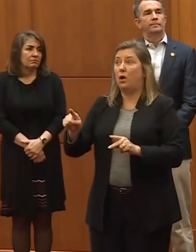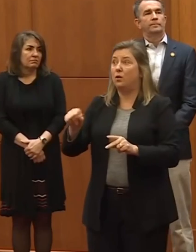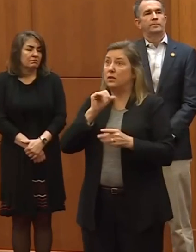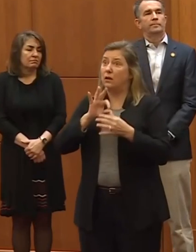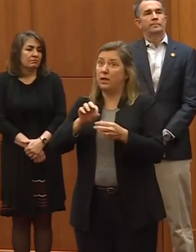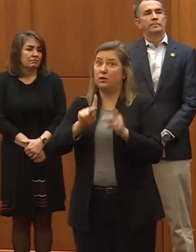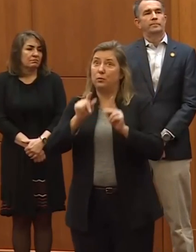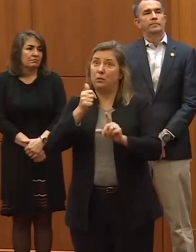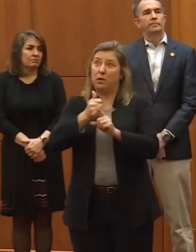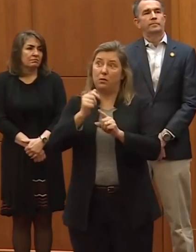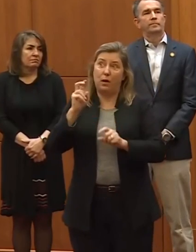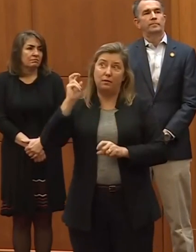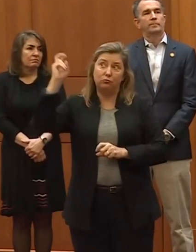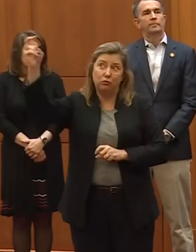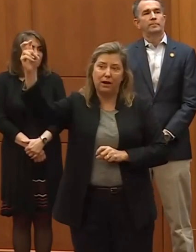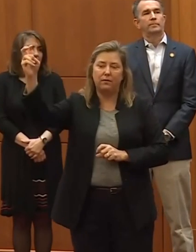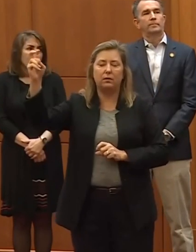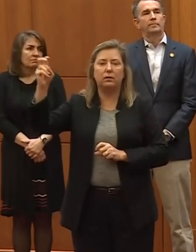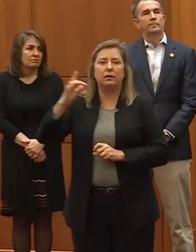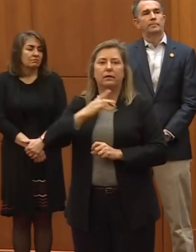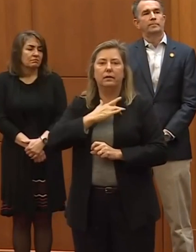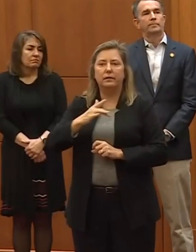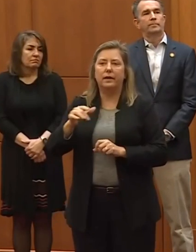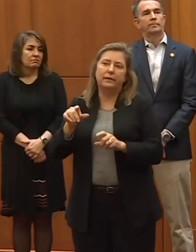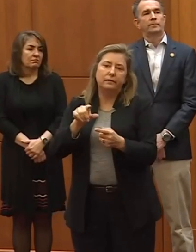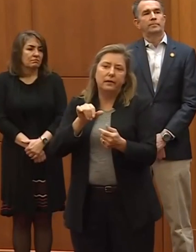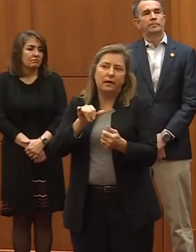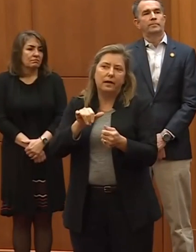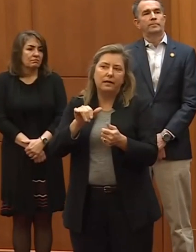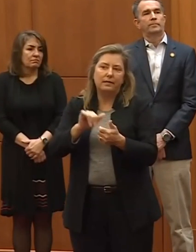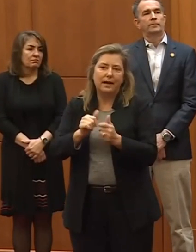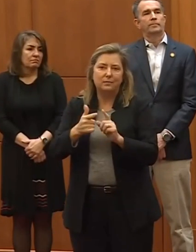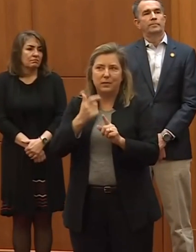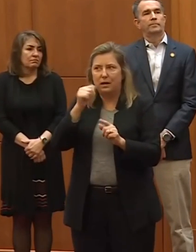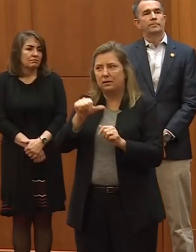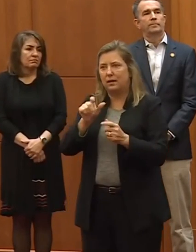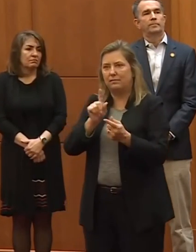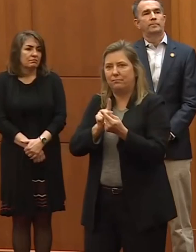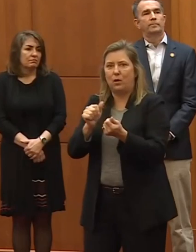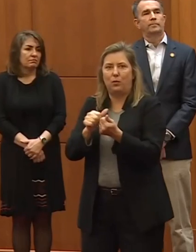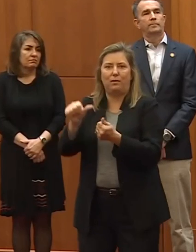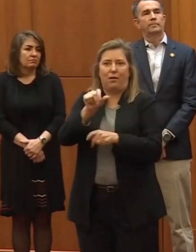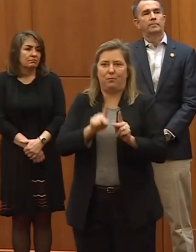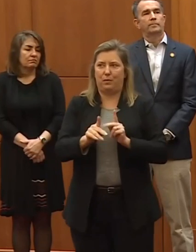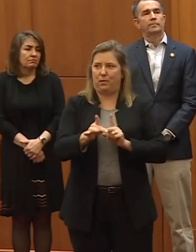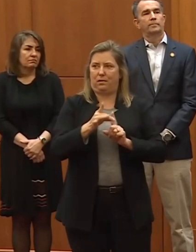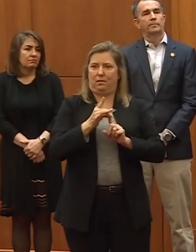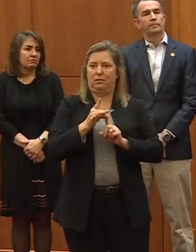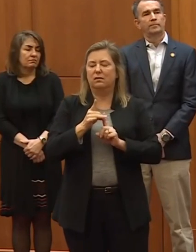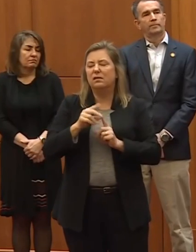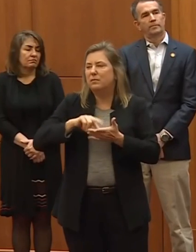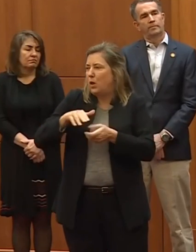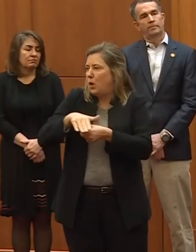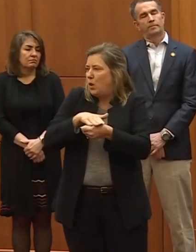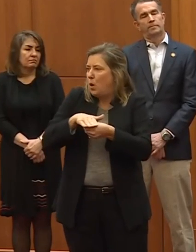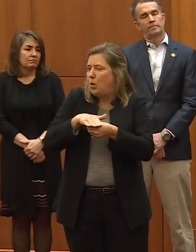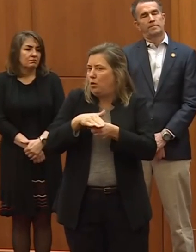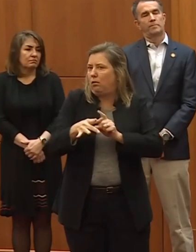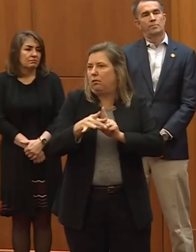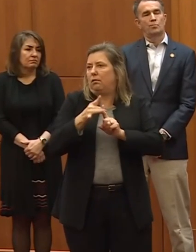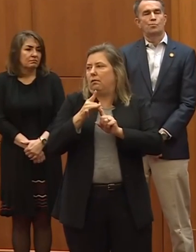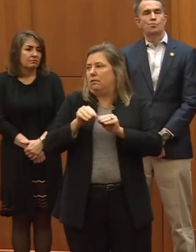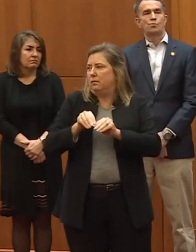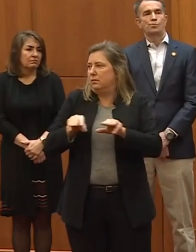are cases that have been associated with other known cases, that is very local